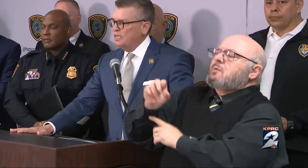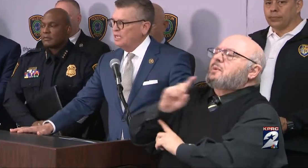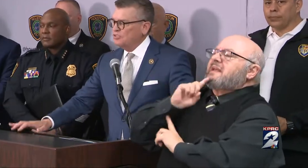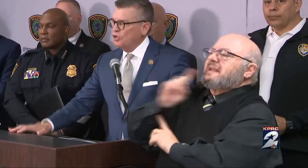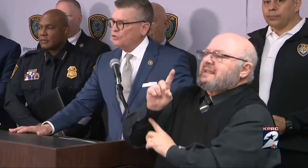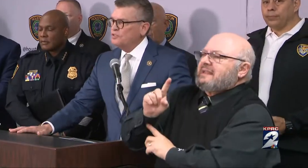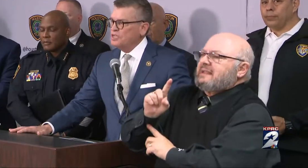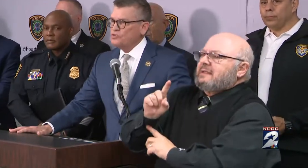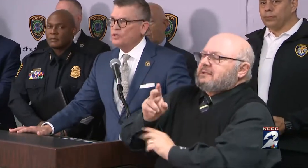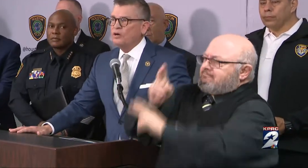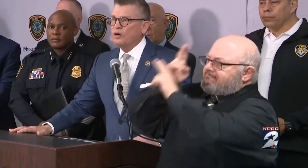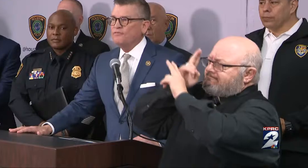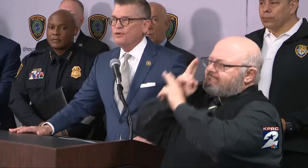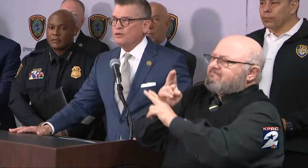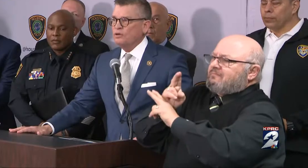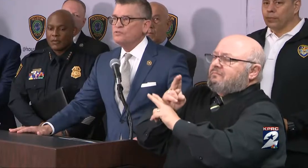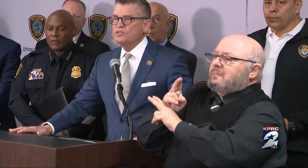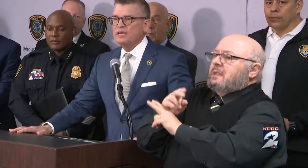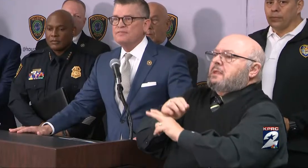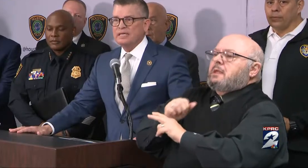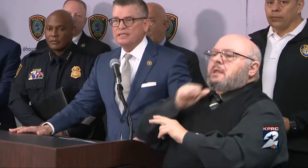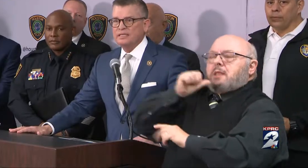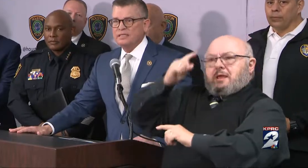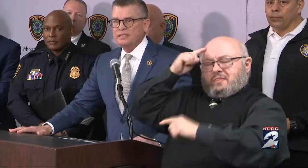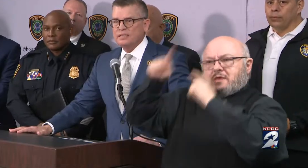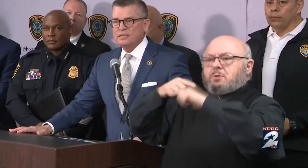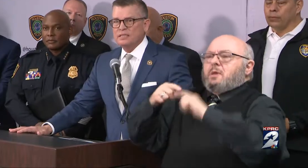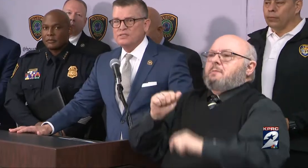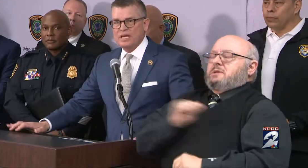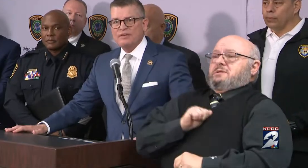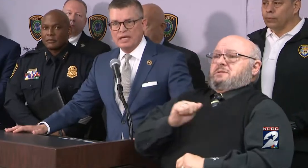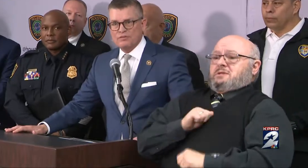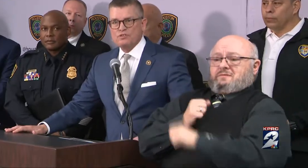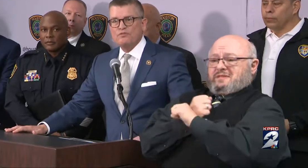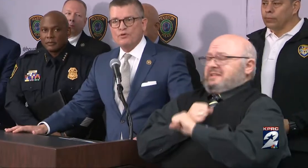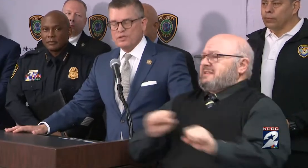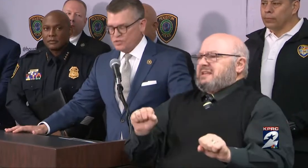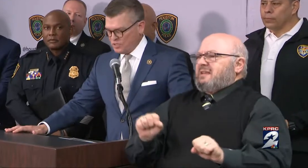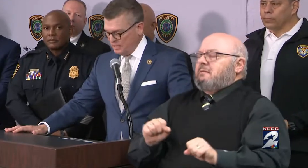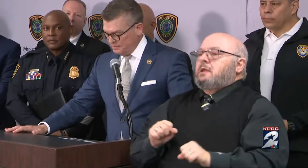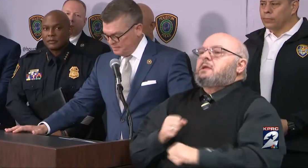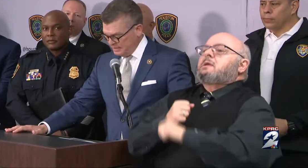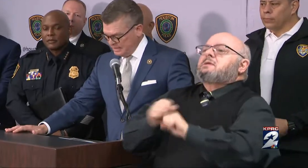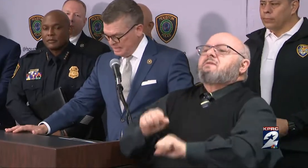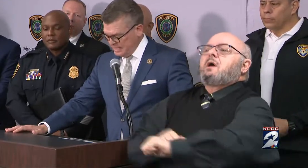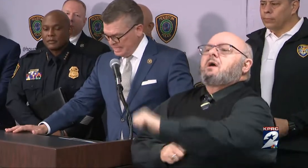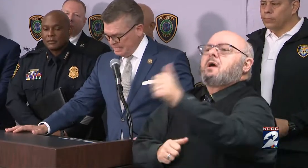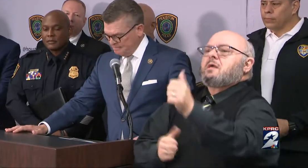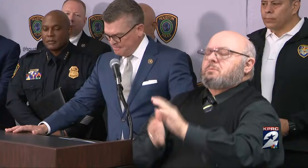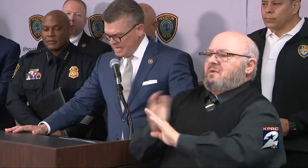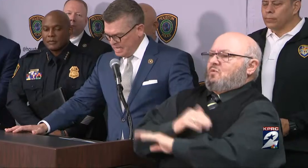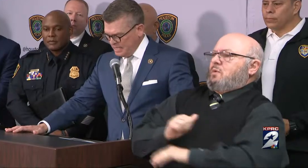which a total disregard for your own safety, saving others before yourself.